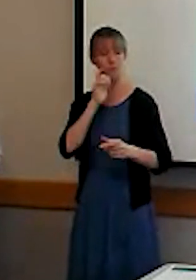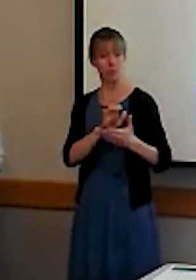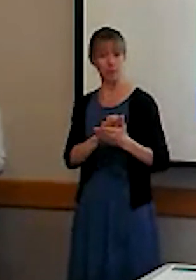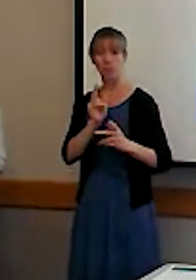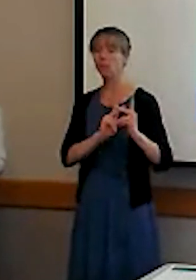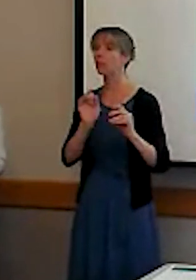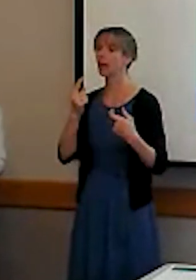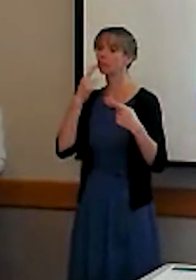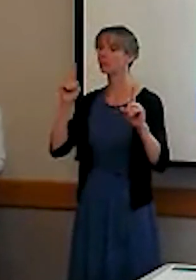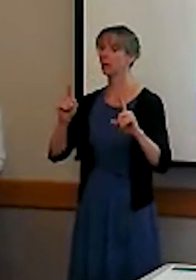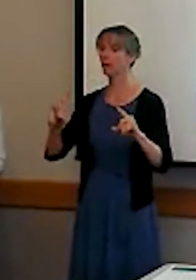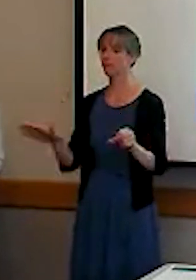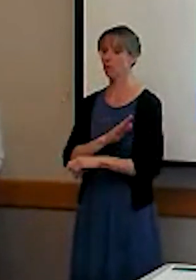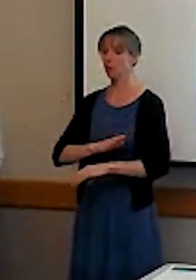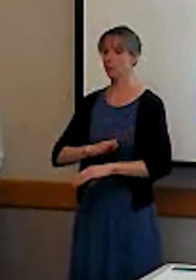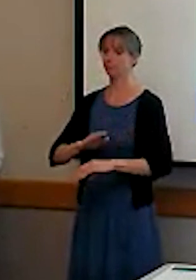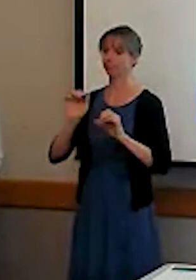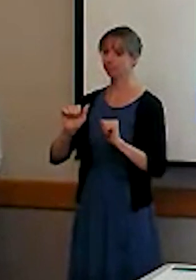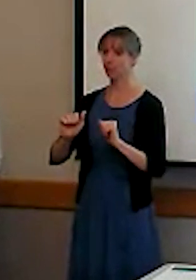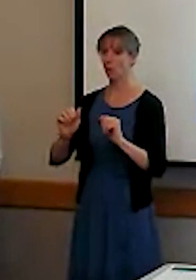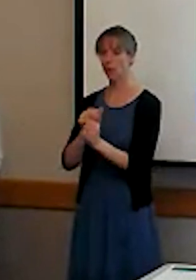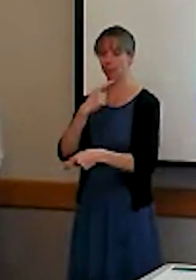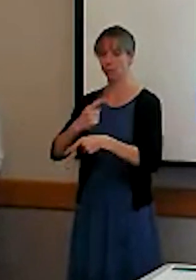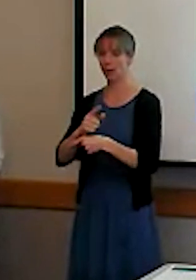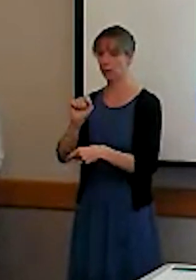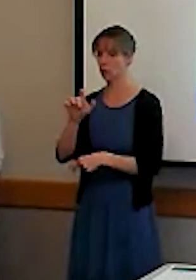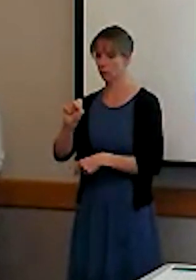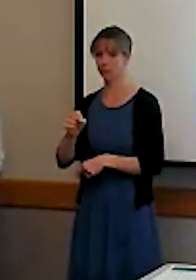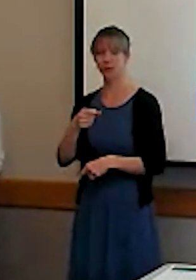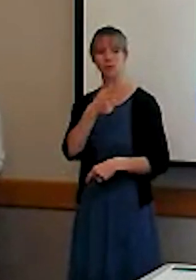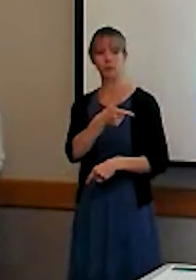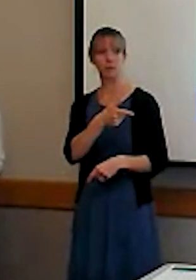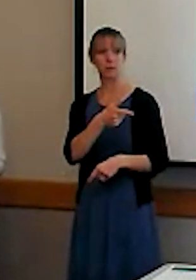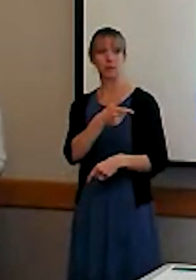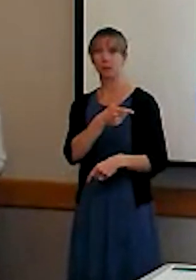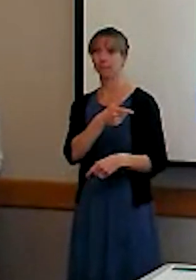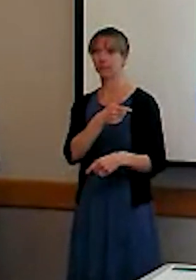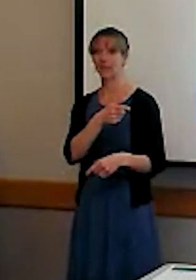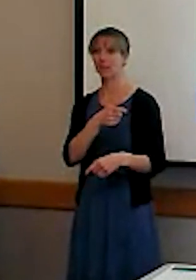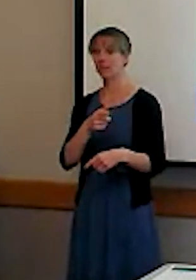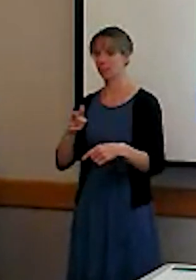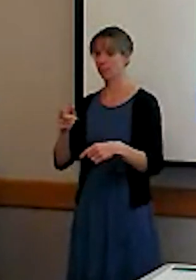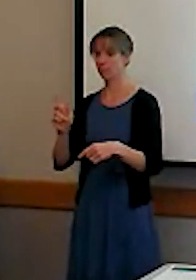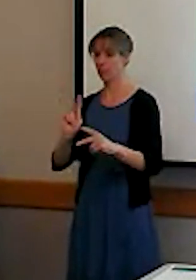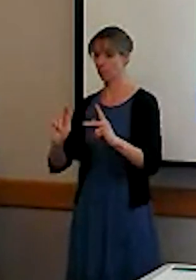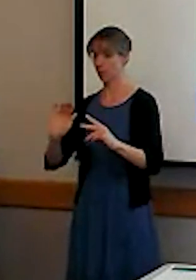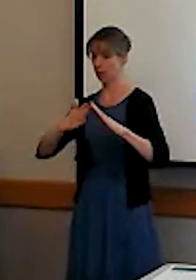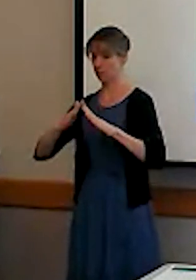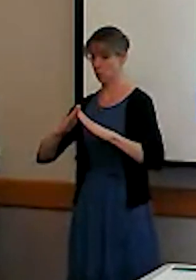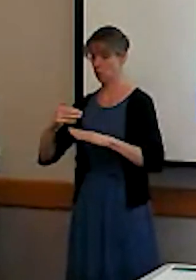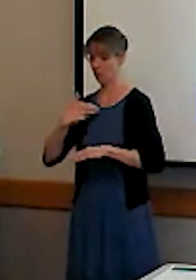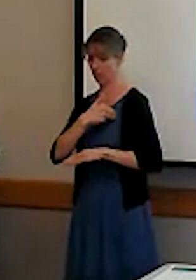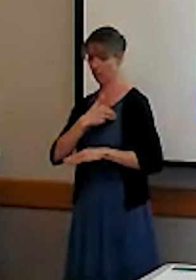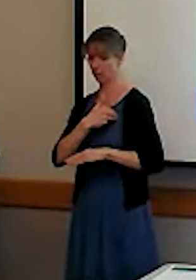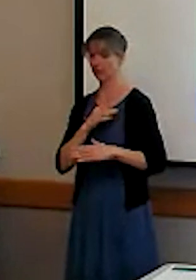is that people can achieve their full potential with the right tools. And so she can connect members in our community with the tools